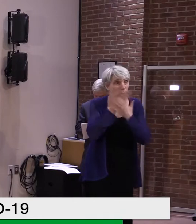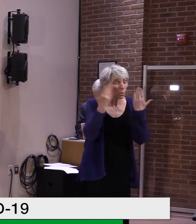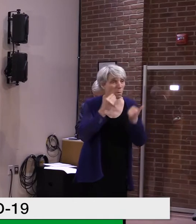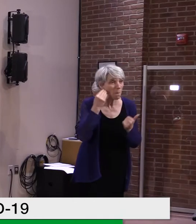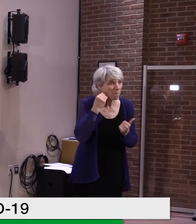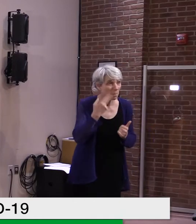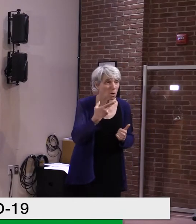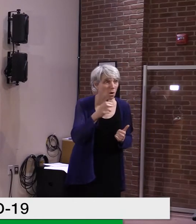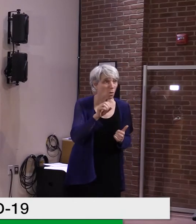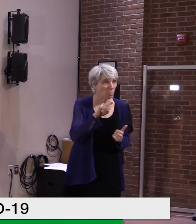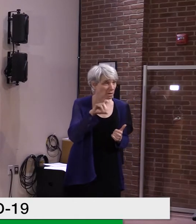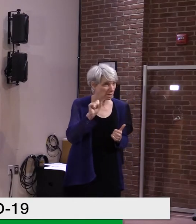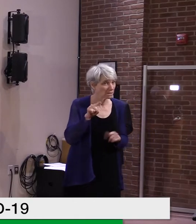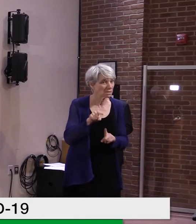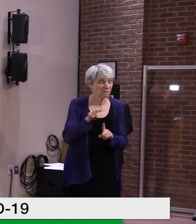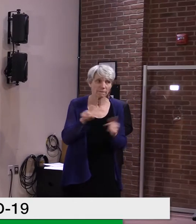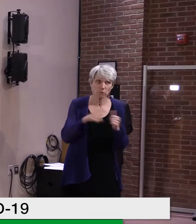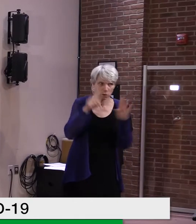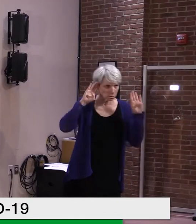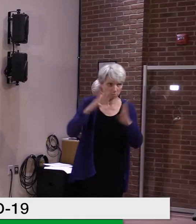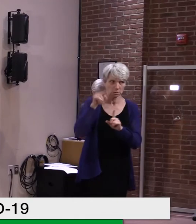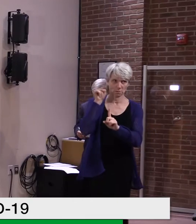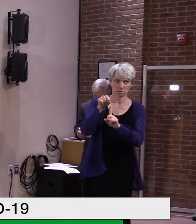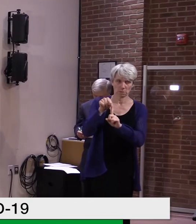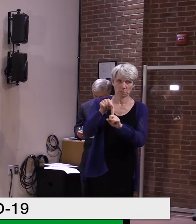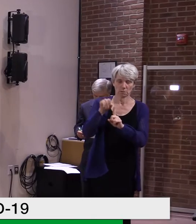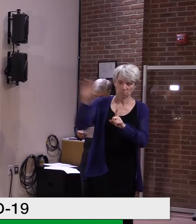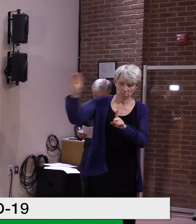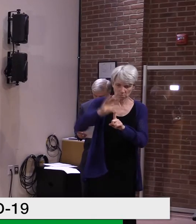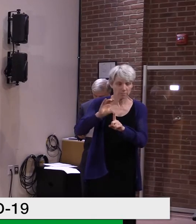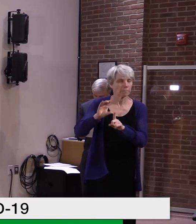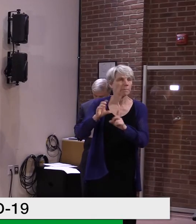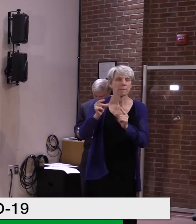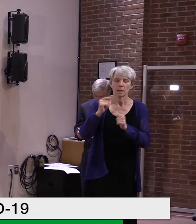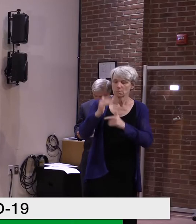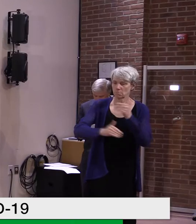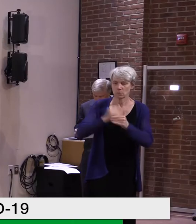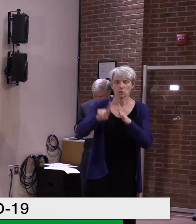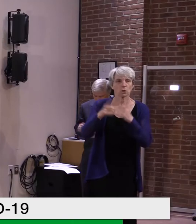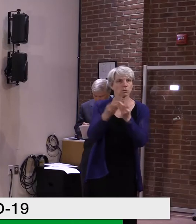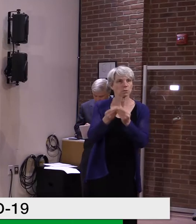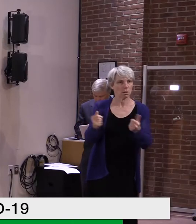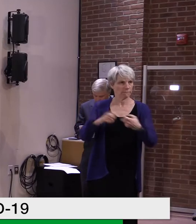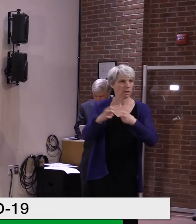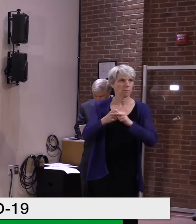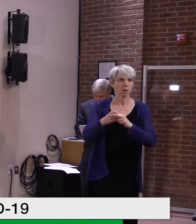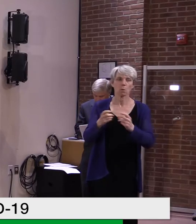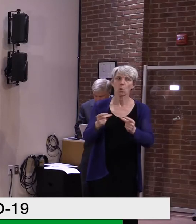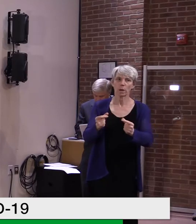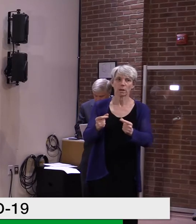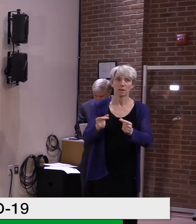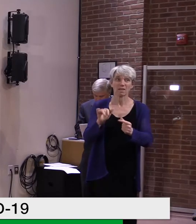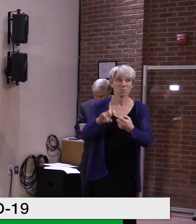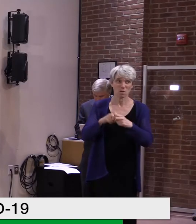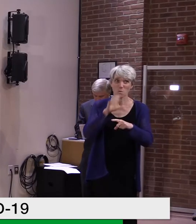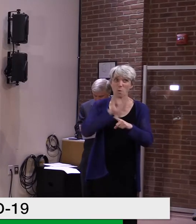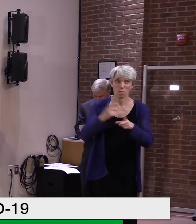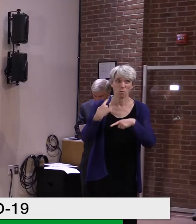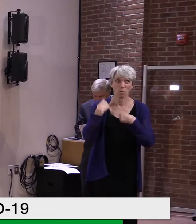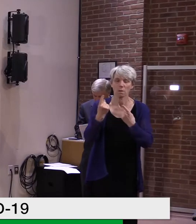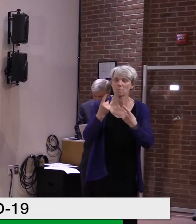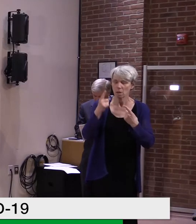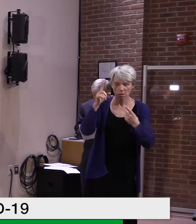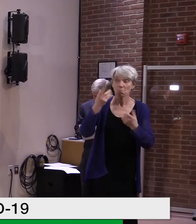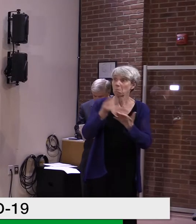first tranche of money, so that we could hit the ground running. So we are continuing to move in